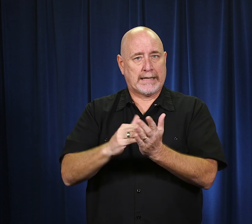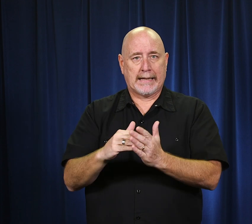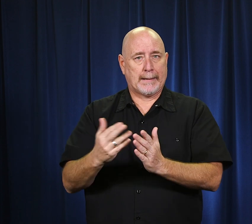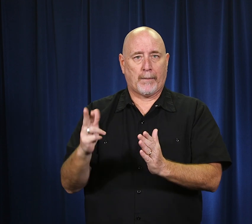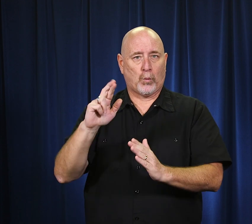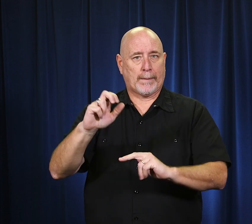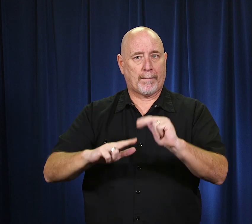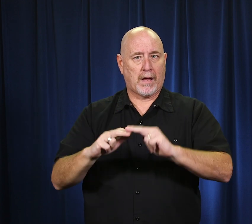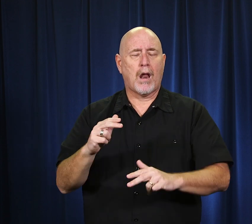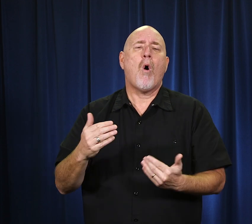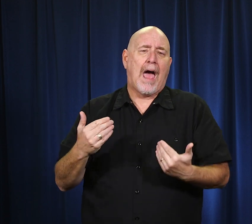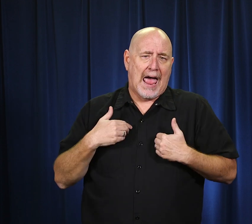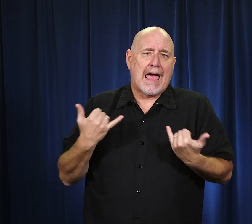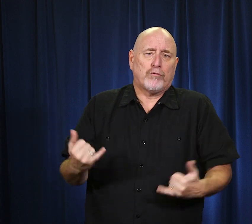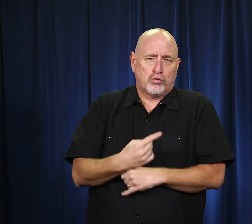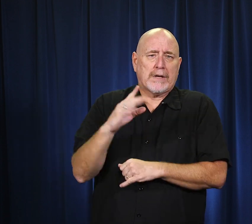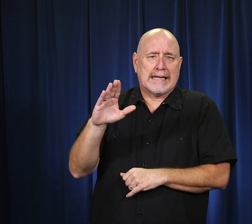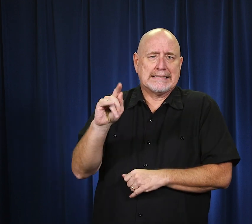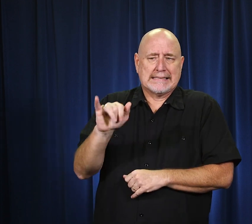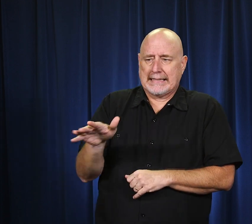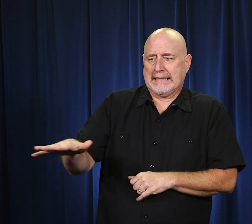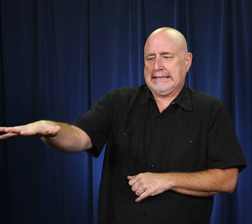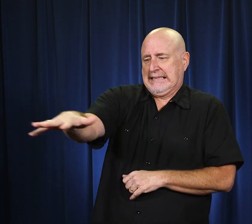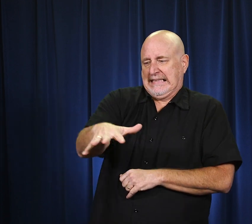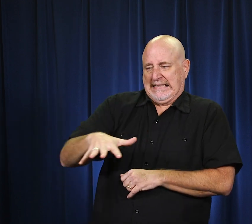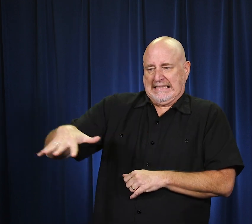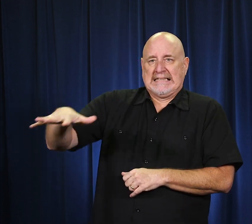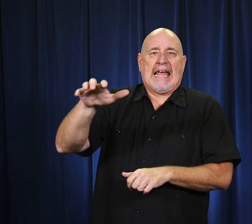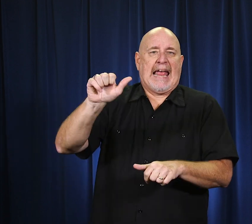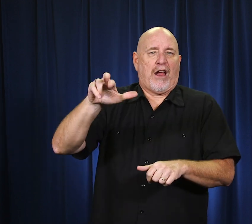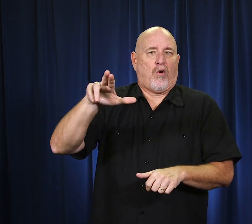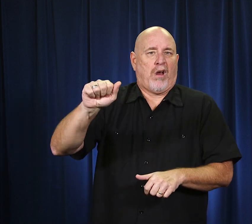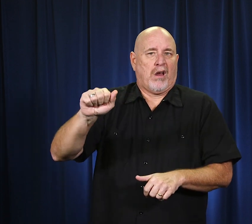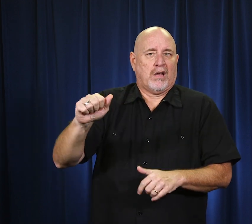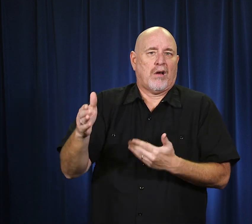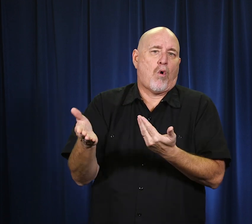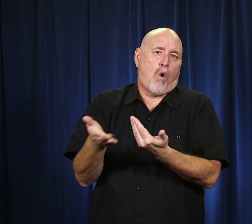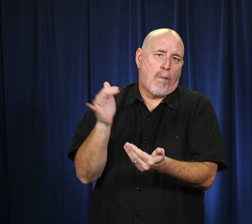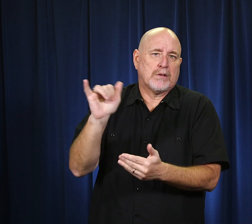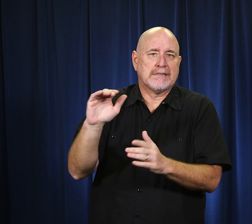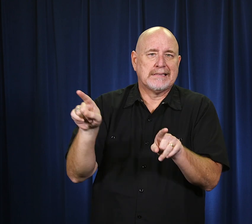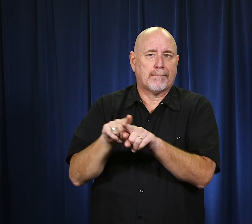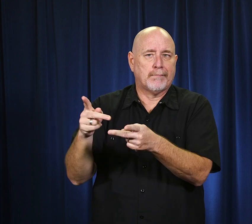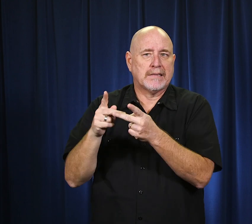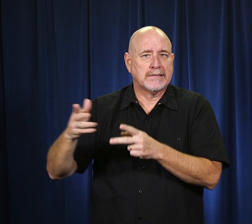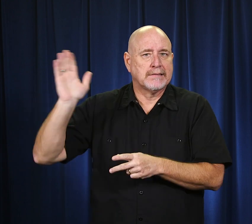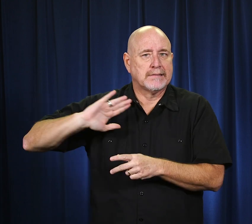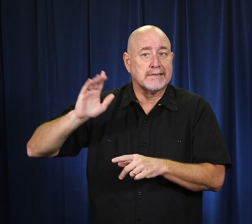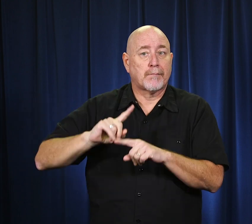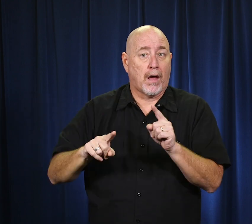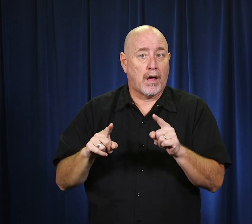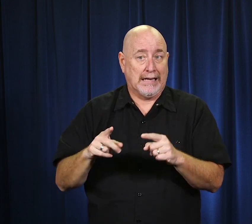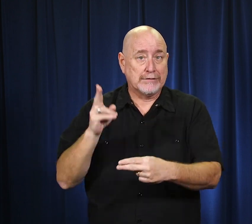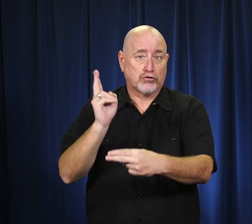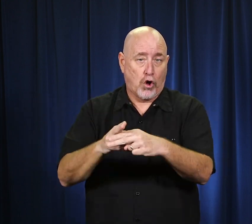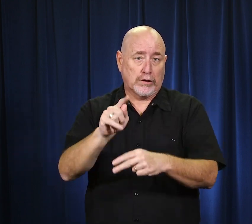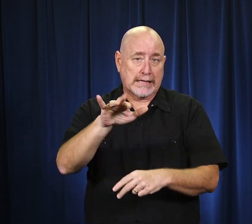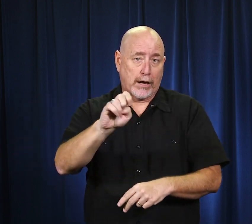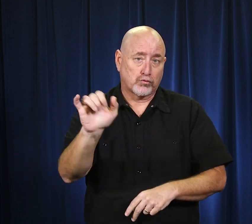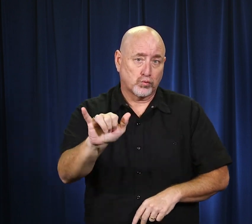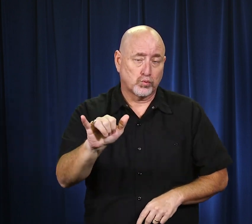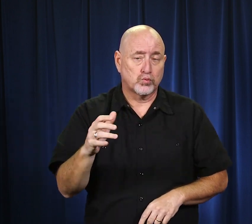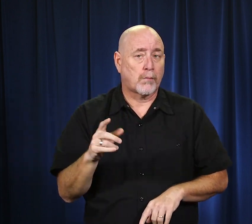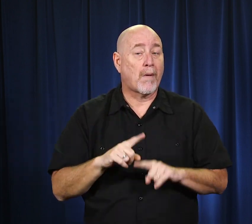would never again be rebuilt, there's a city now that's in the relative same place as Tyre once was. It's